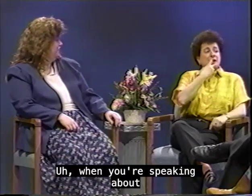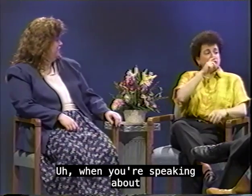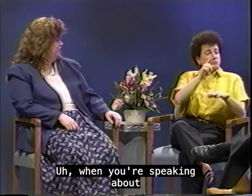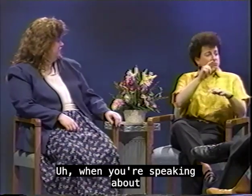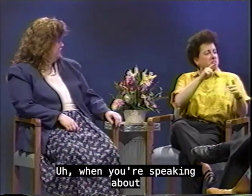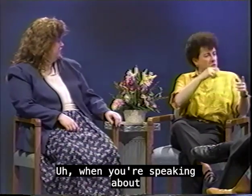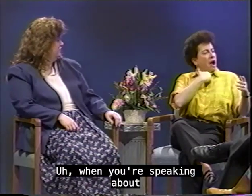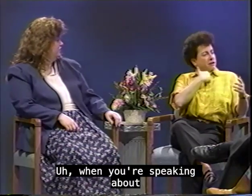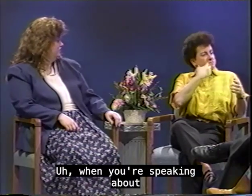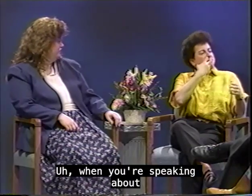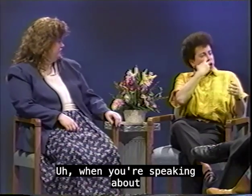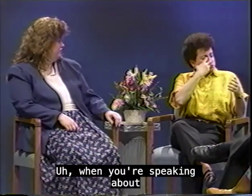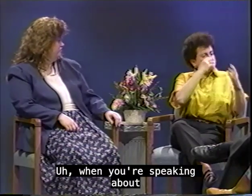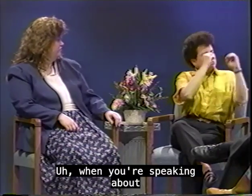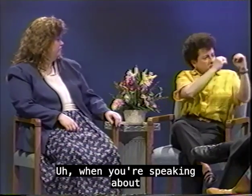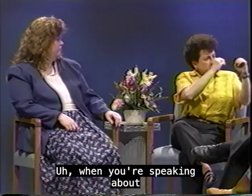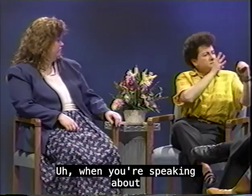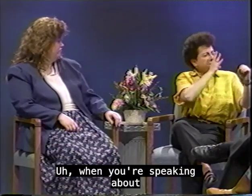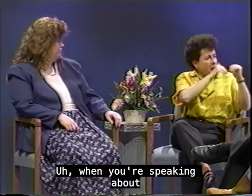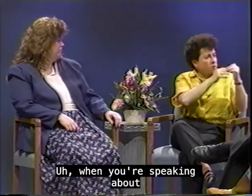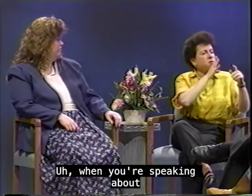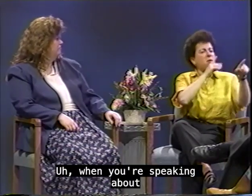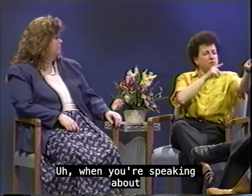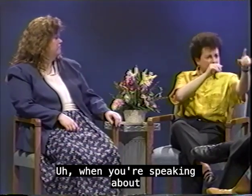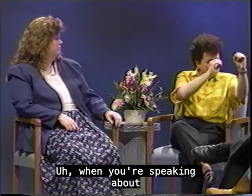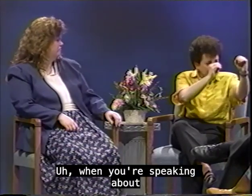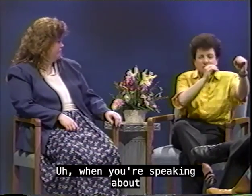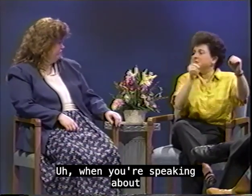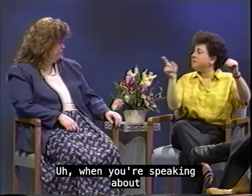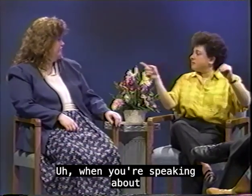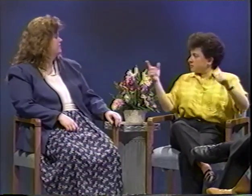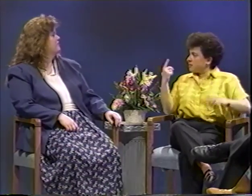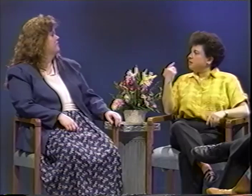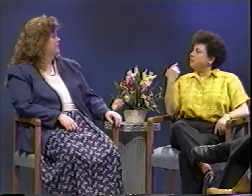When you're speaking about speech classes and speech,